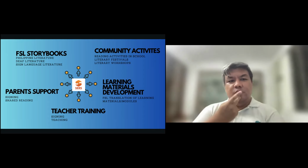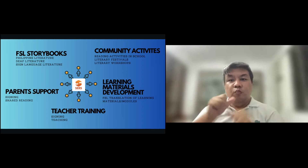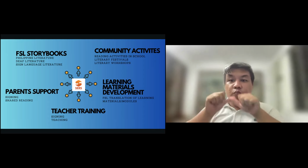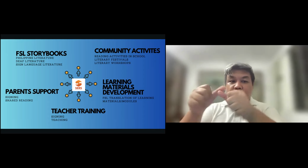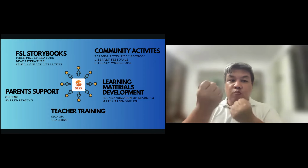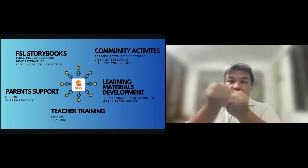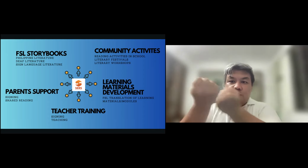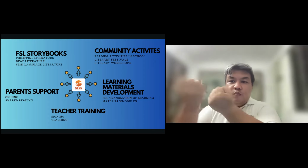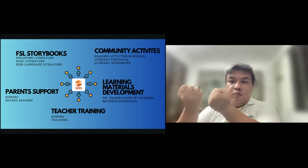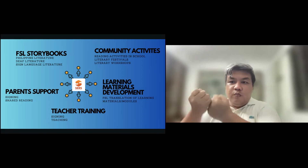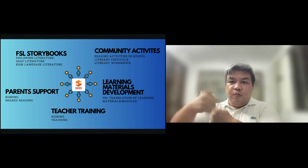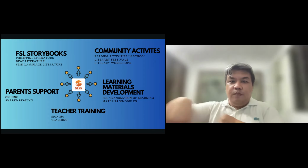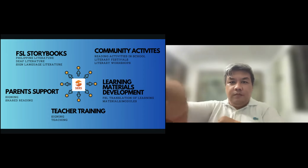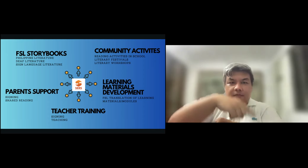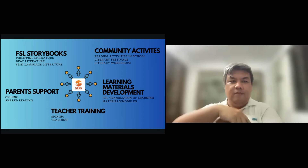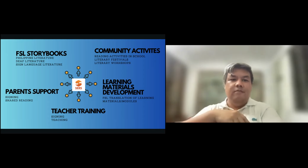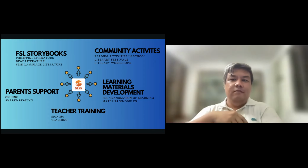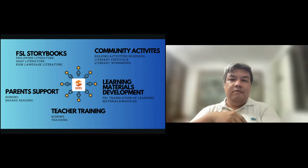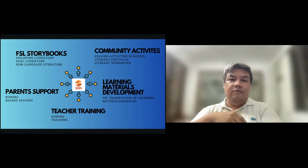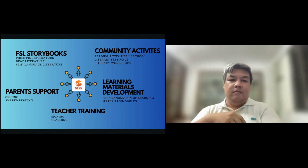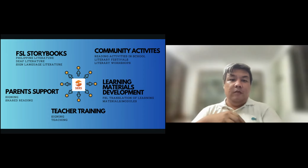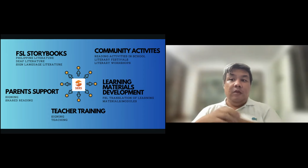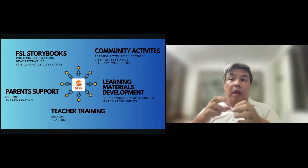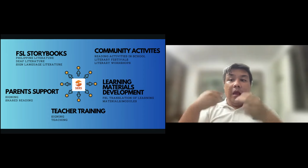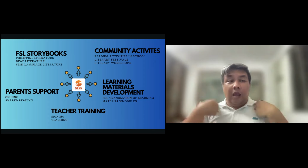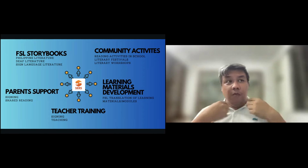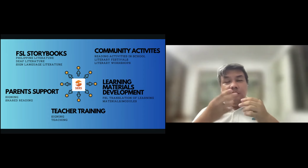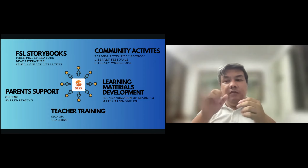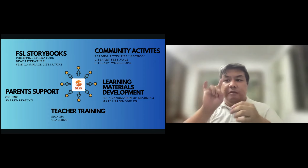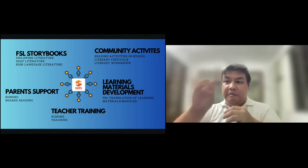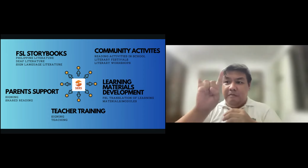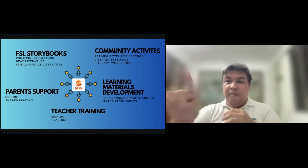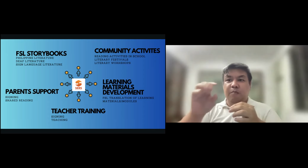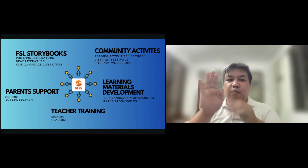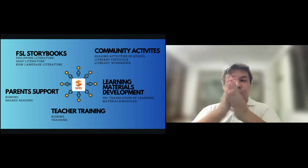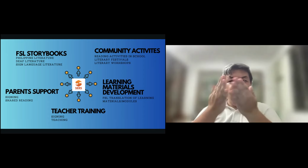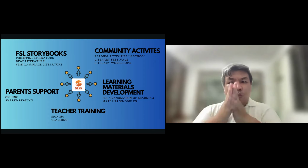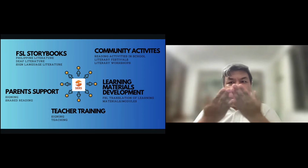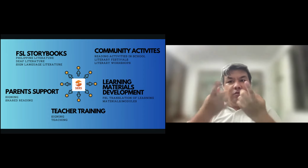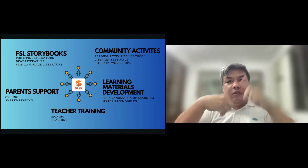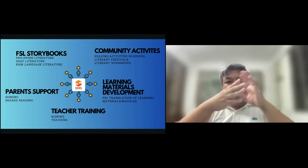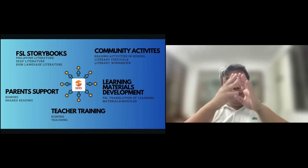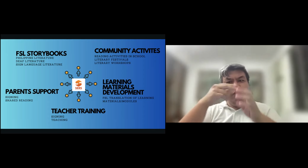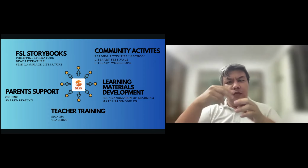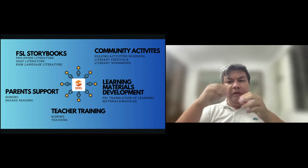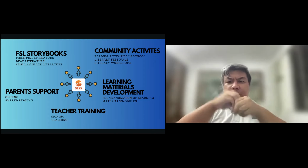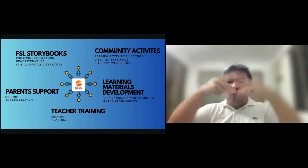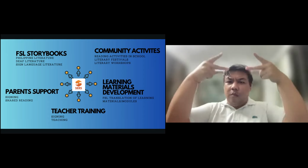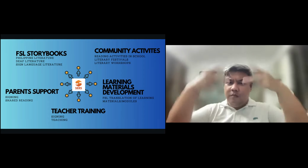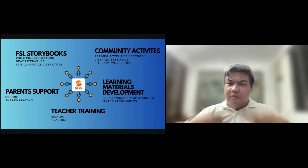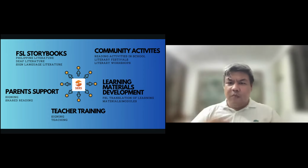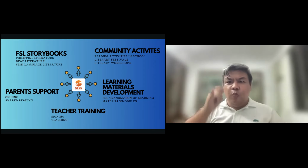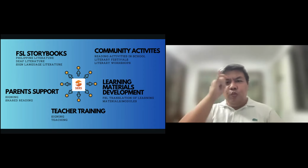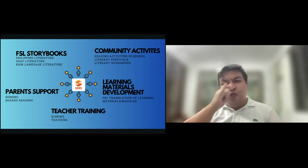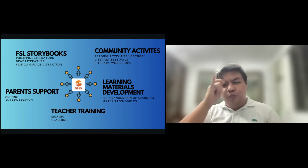the Philippines, to help the parents support their children at their homes